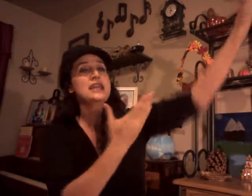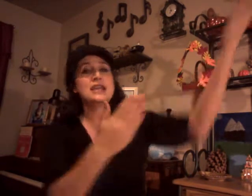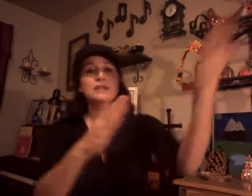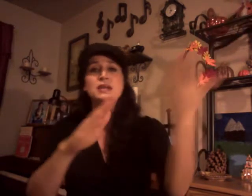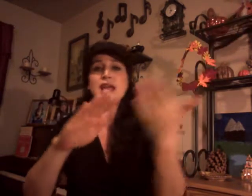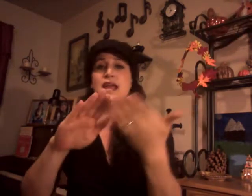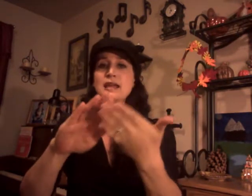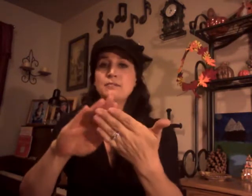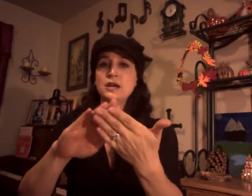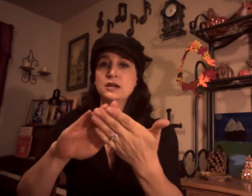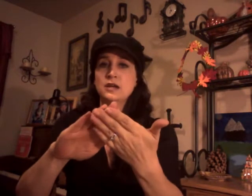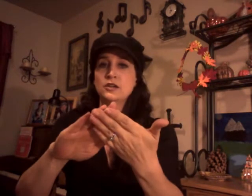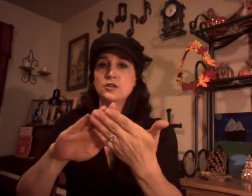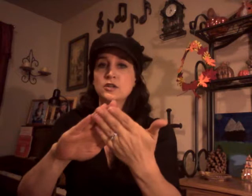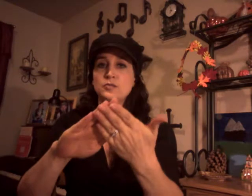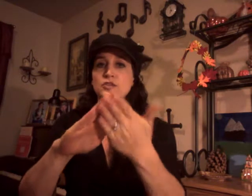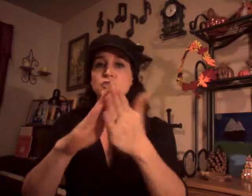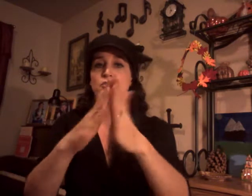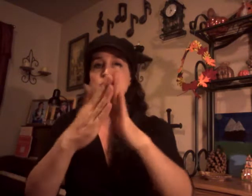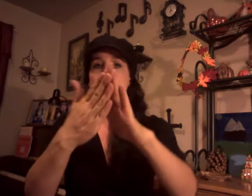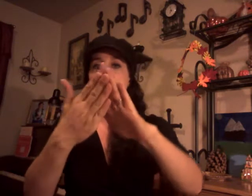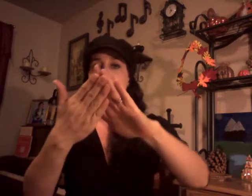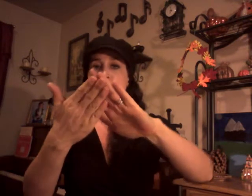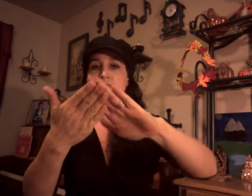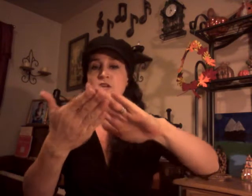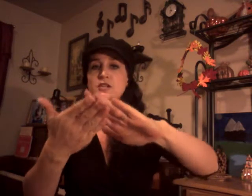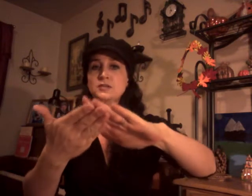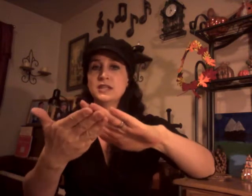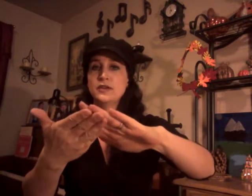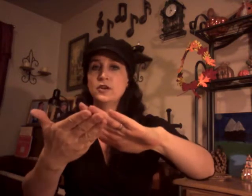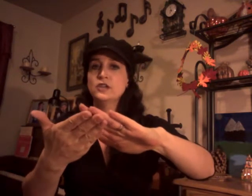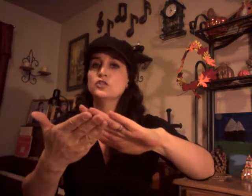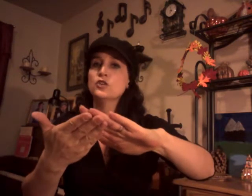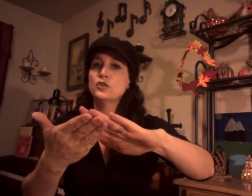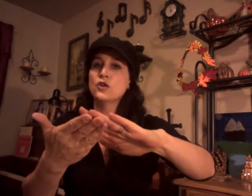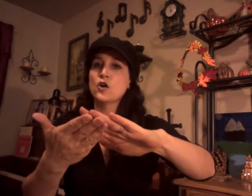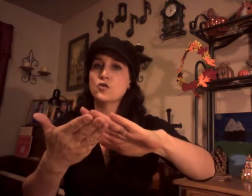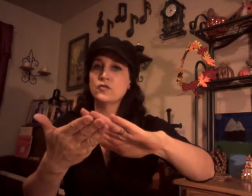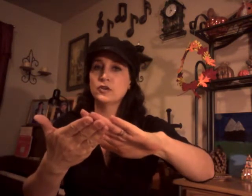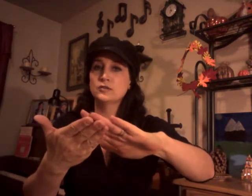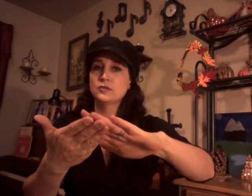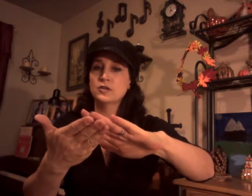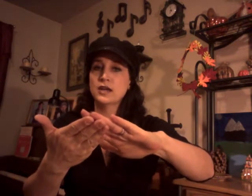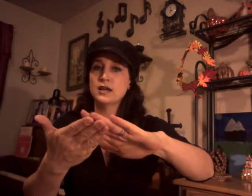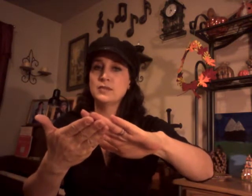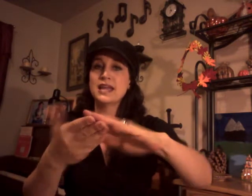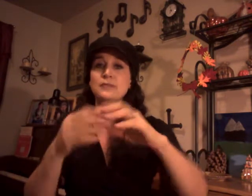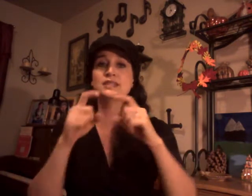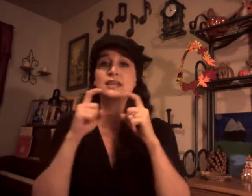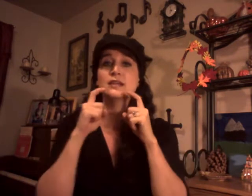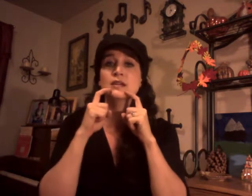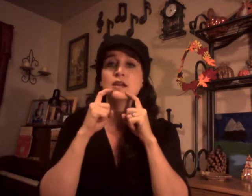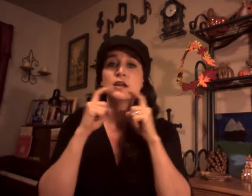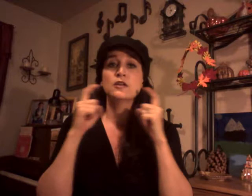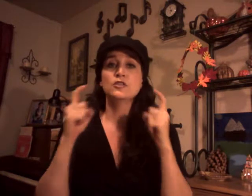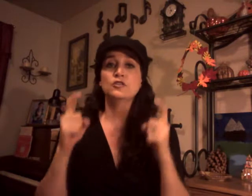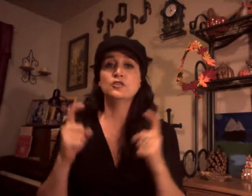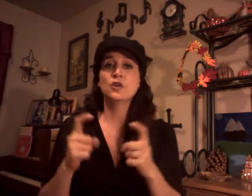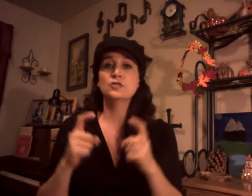He became. You're gonna put your fingertips together and turn over. Okay, became sin. You don't have